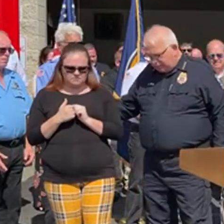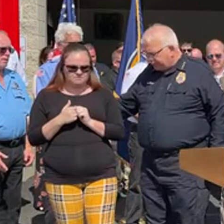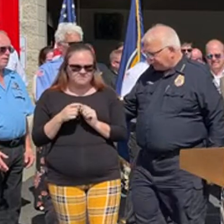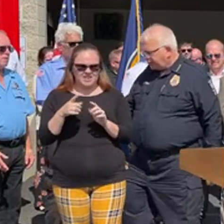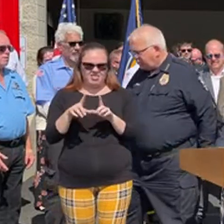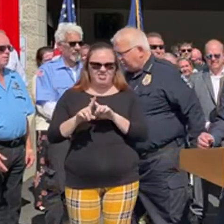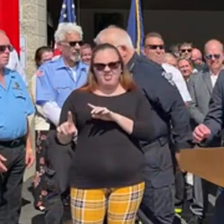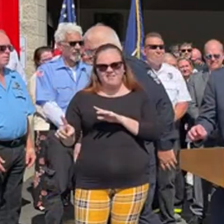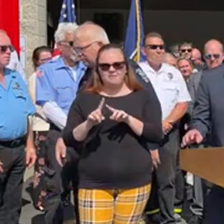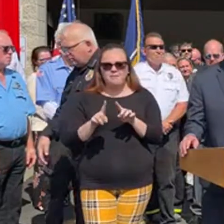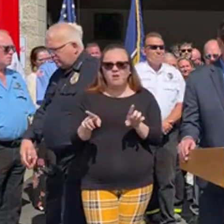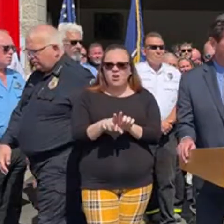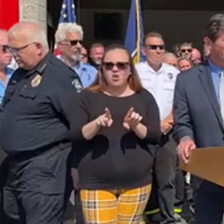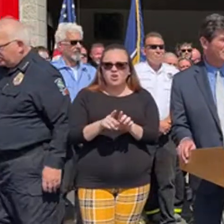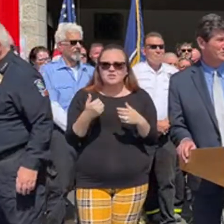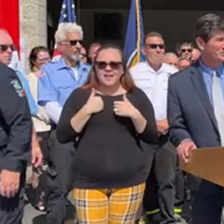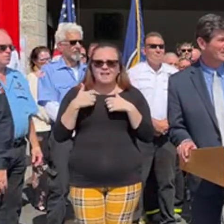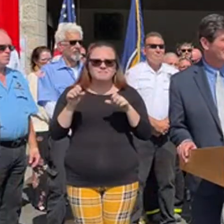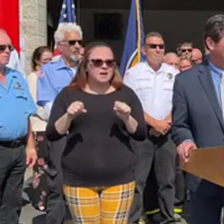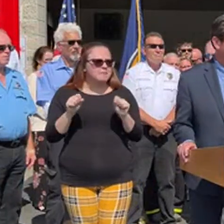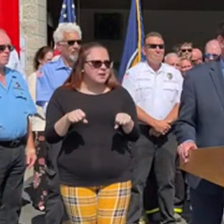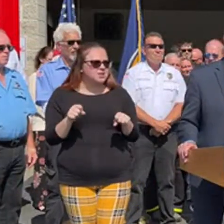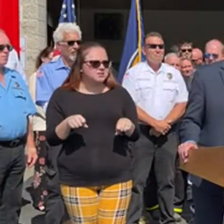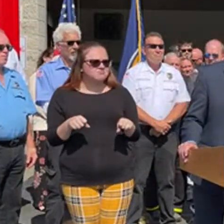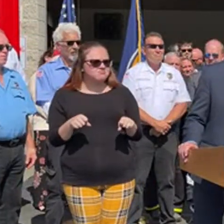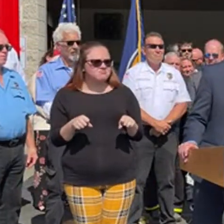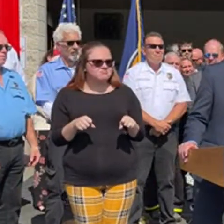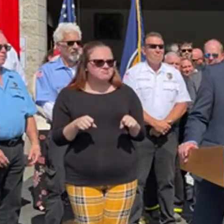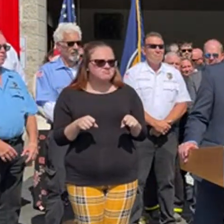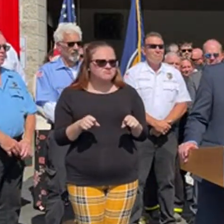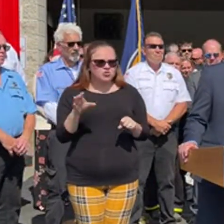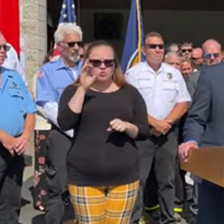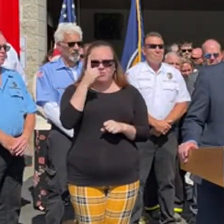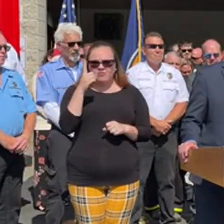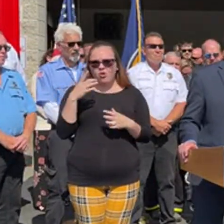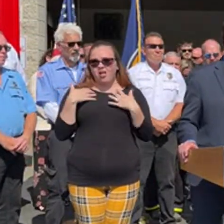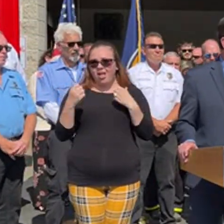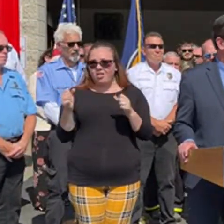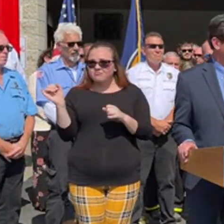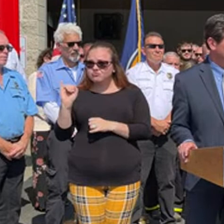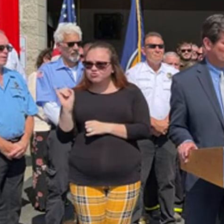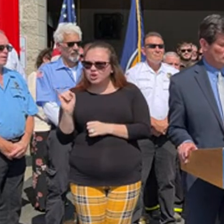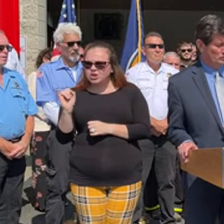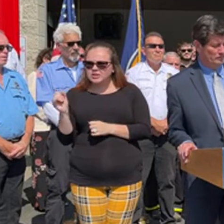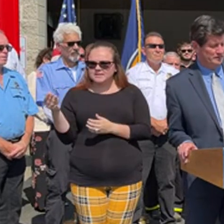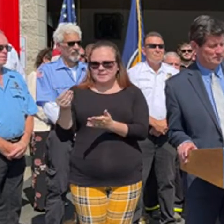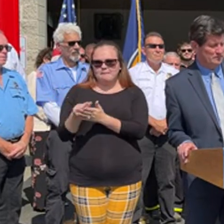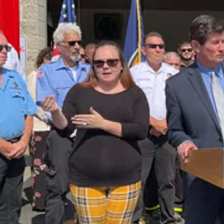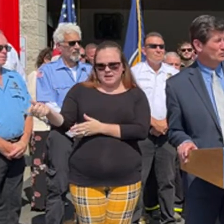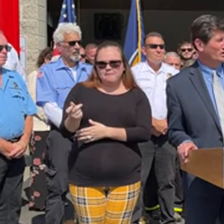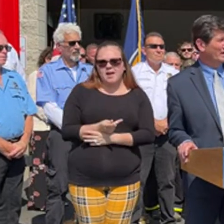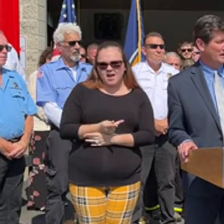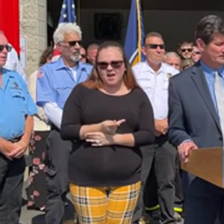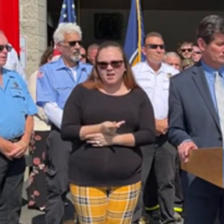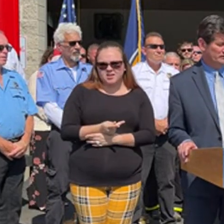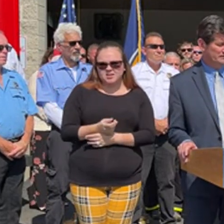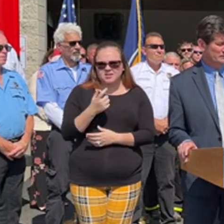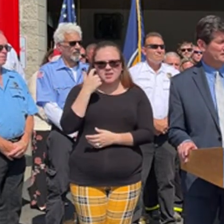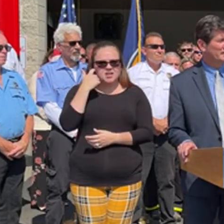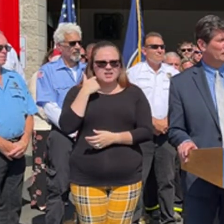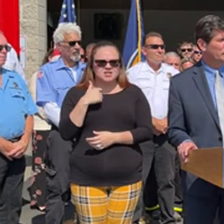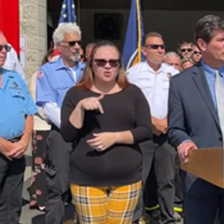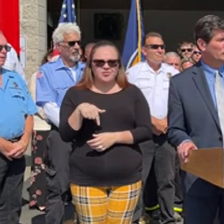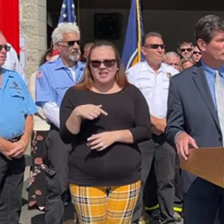away, but we also have the ability to seek reimbursement from health insurers. So this